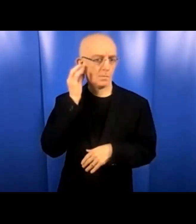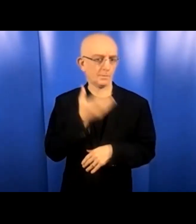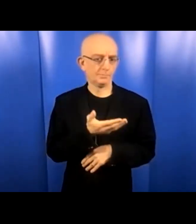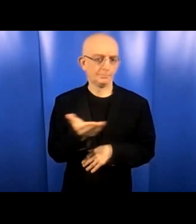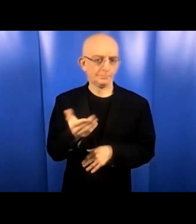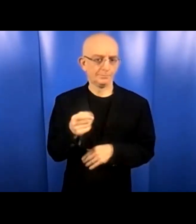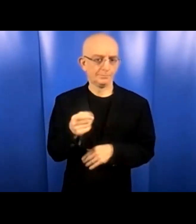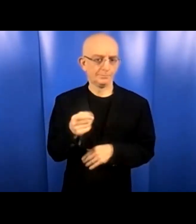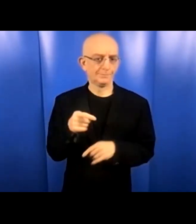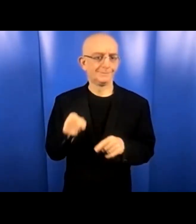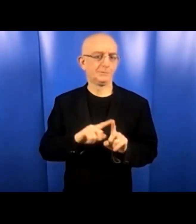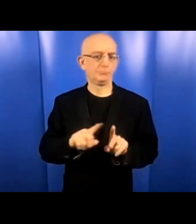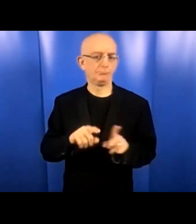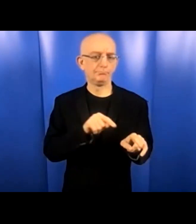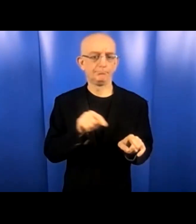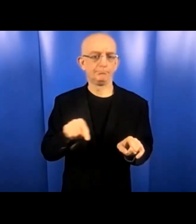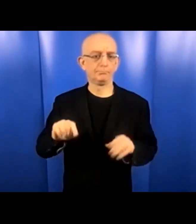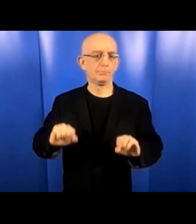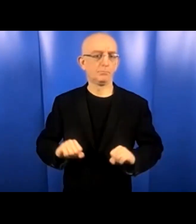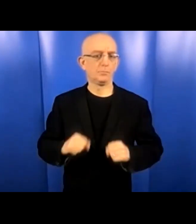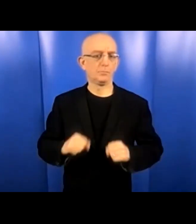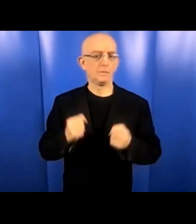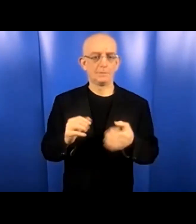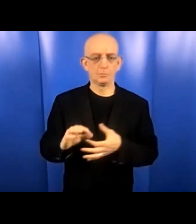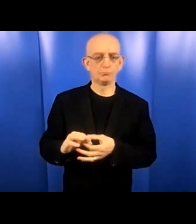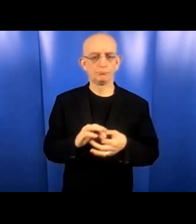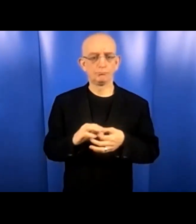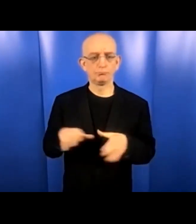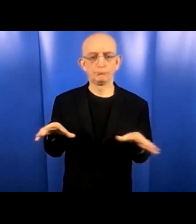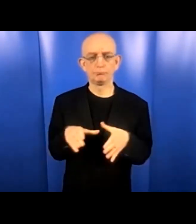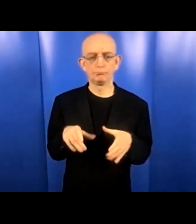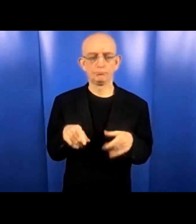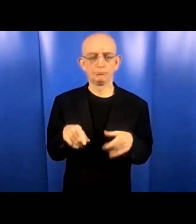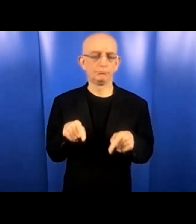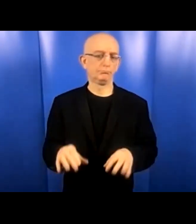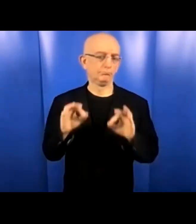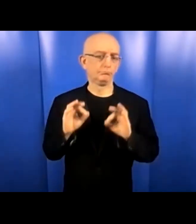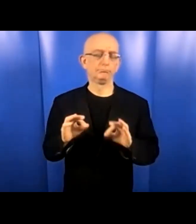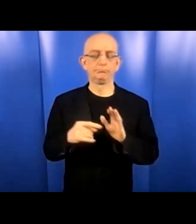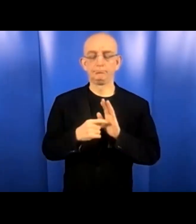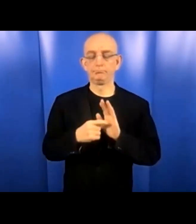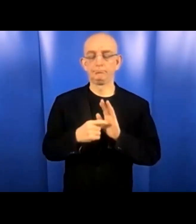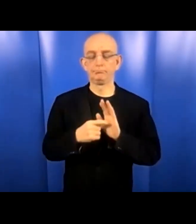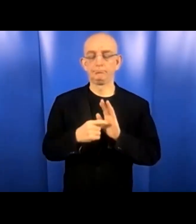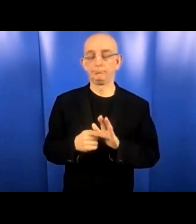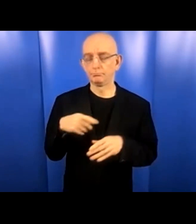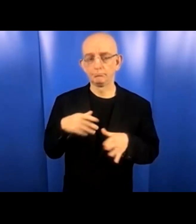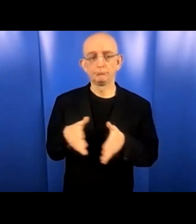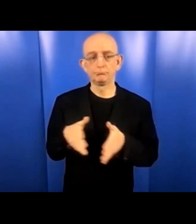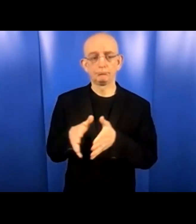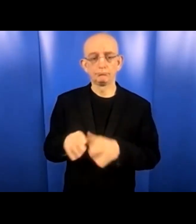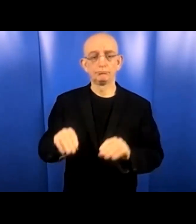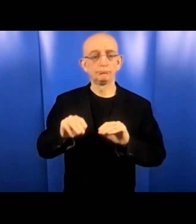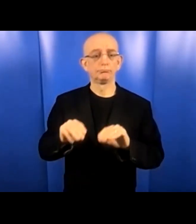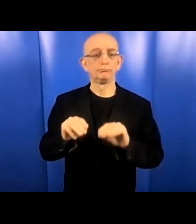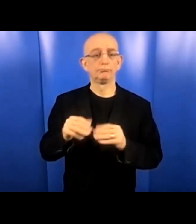examples that we have received in the concluding observation for the member states of Nepal in 2018 that clearly highlights about issues